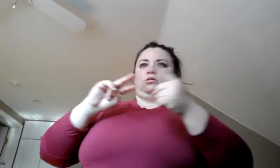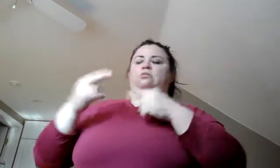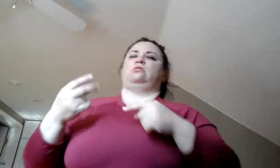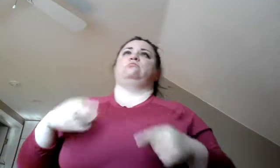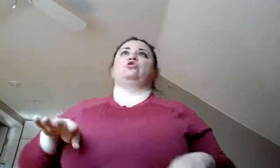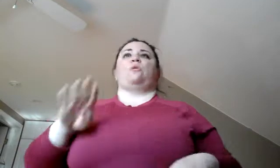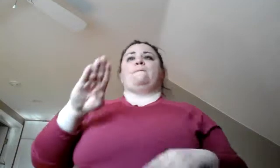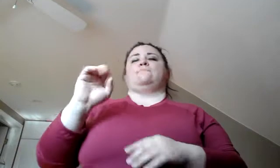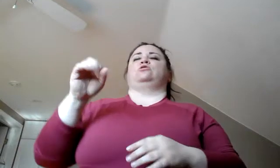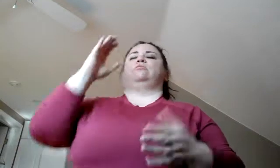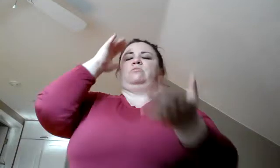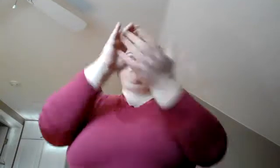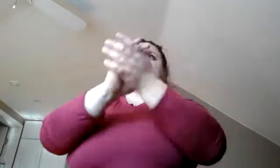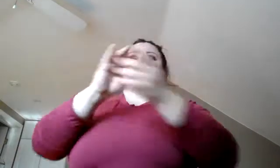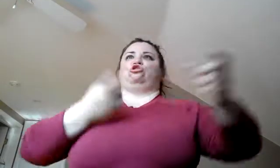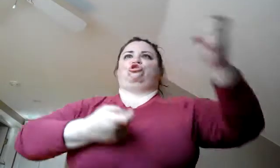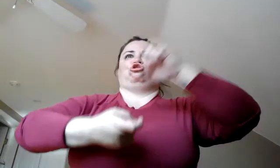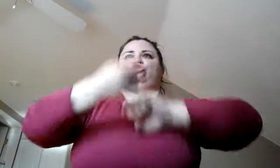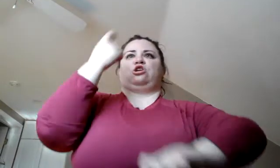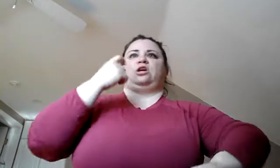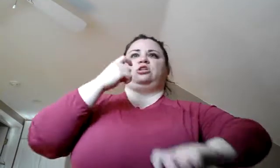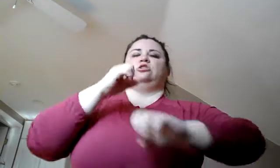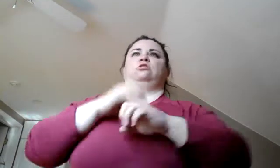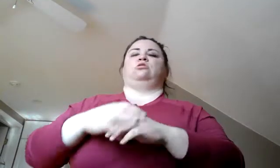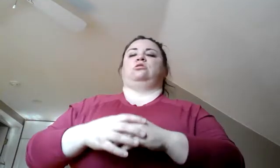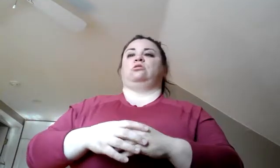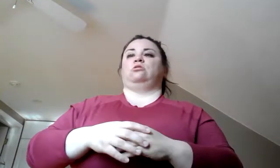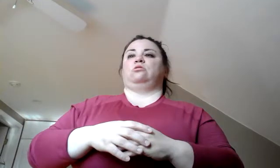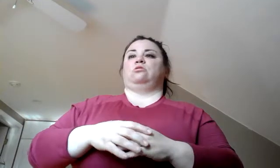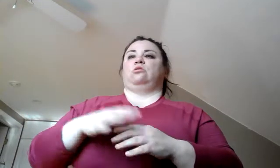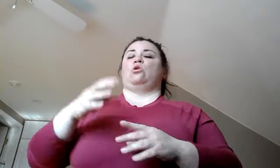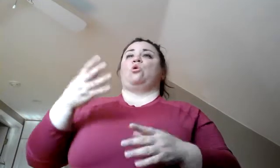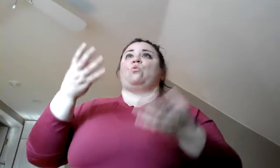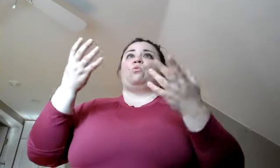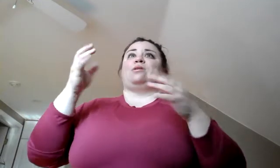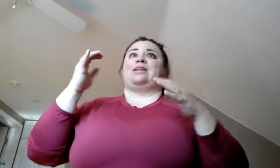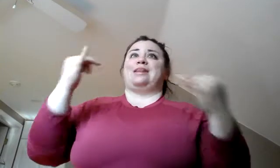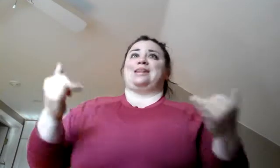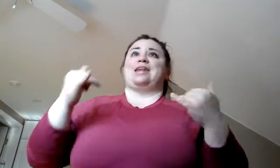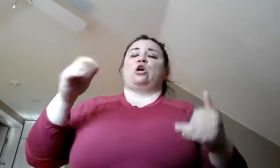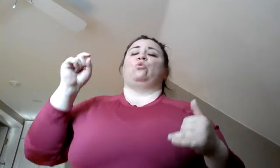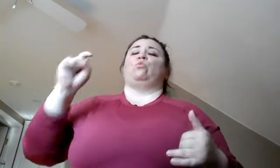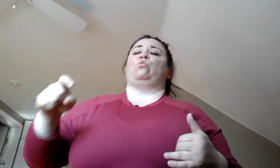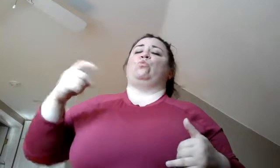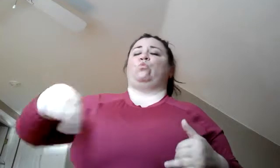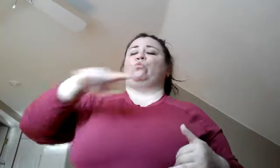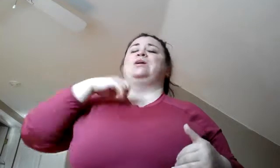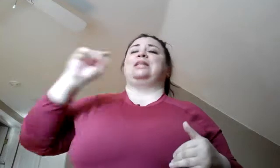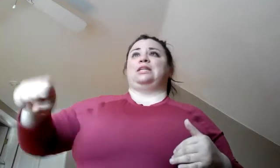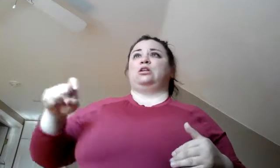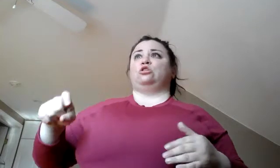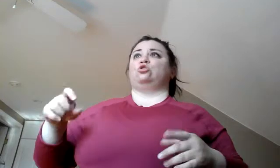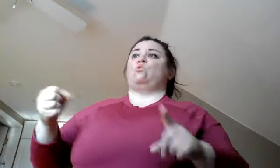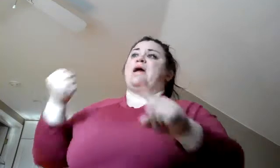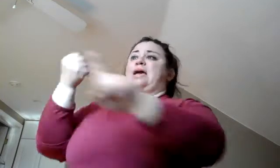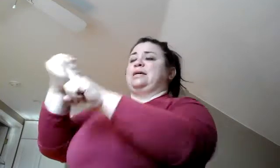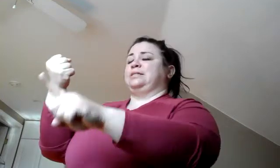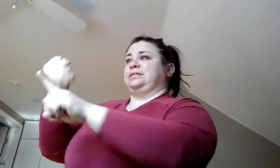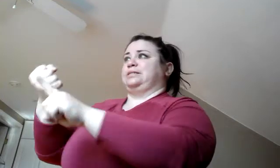everything. And that because we were attacked like that, we had to attack before we were attacked the next time. It's called the Bush Doctrine,